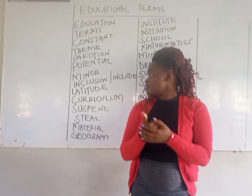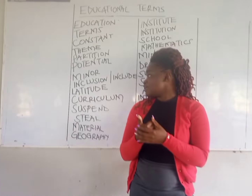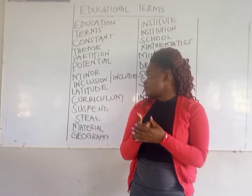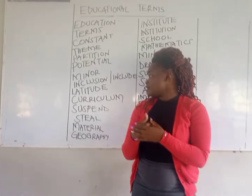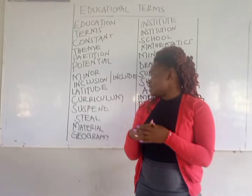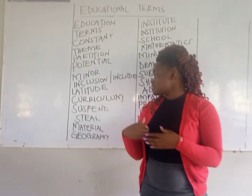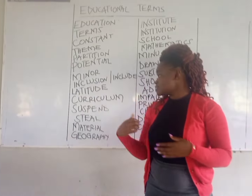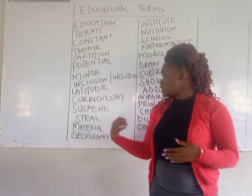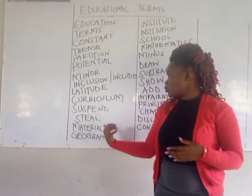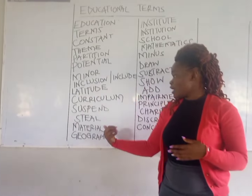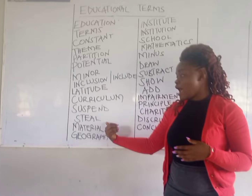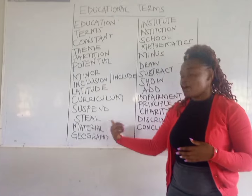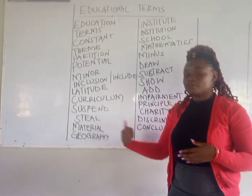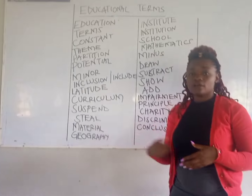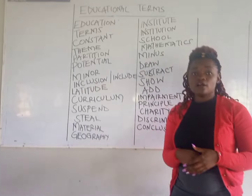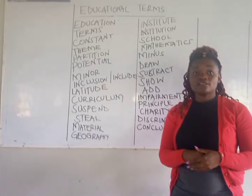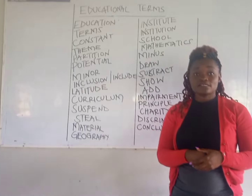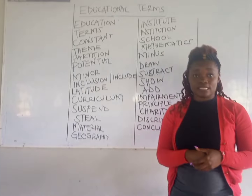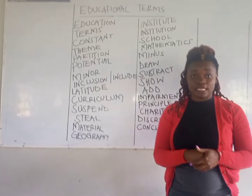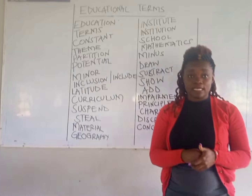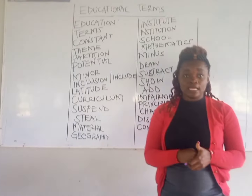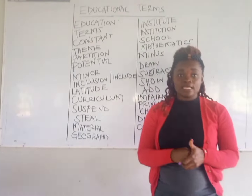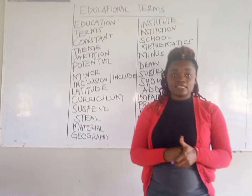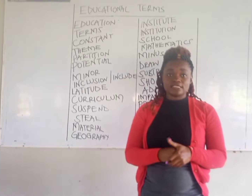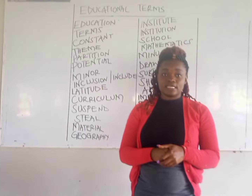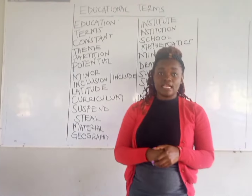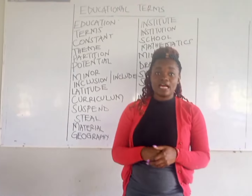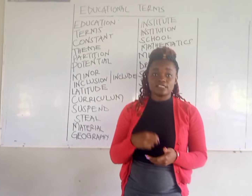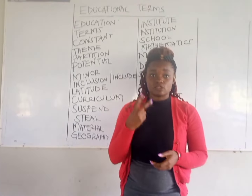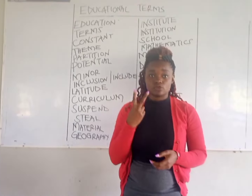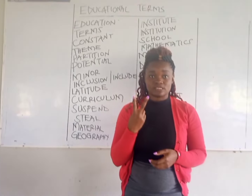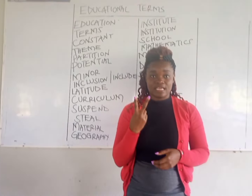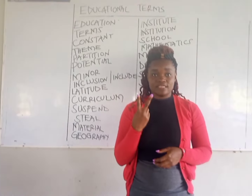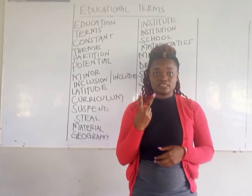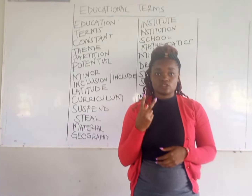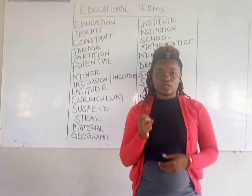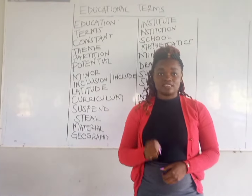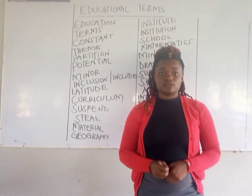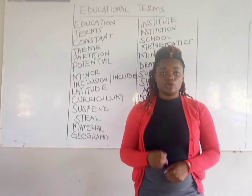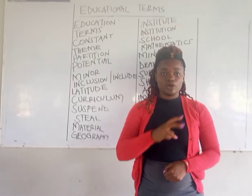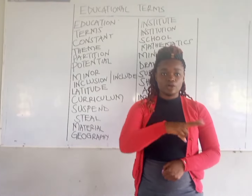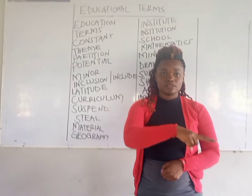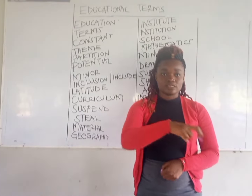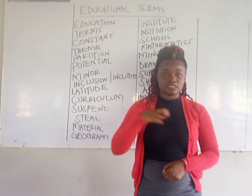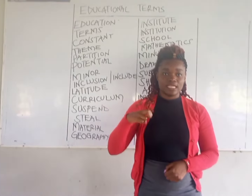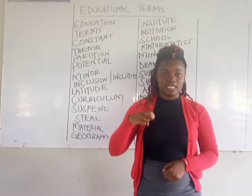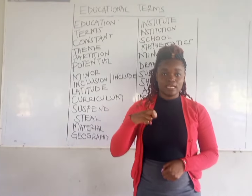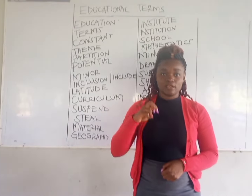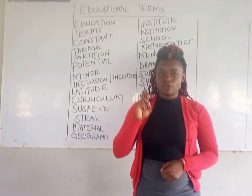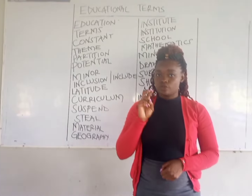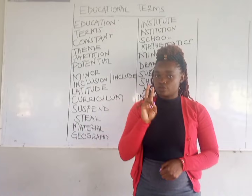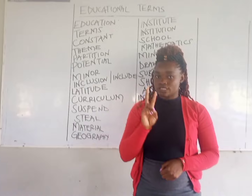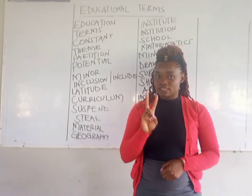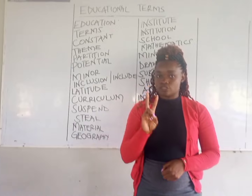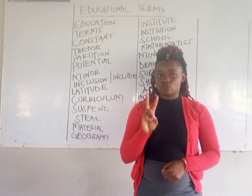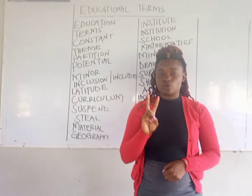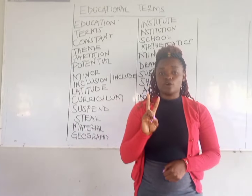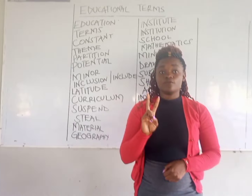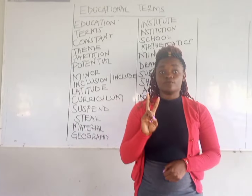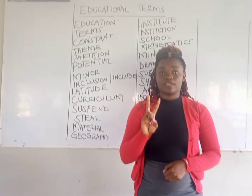Then next, we have still. Still has two signs. You can do still using the two